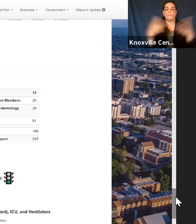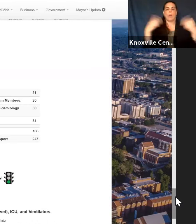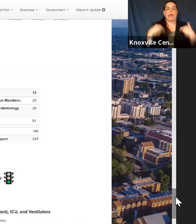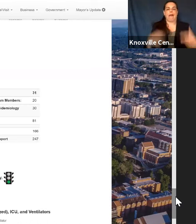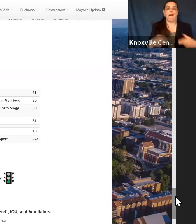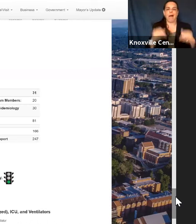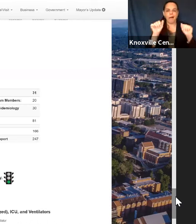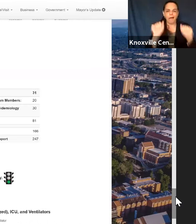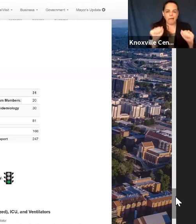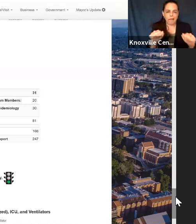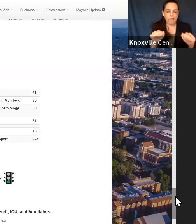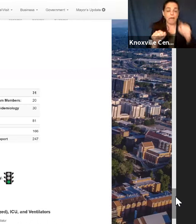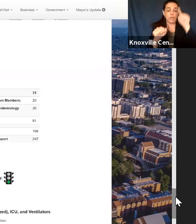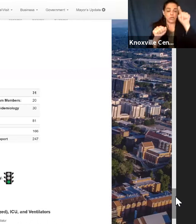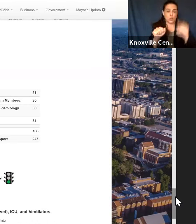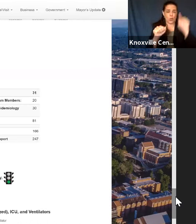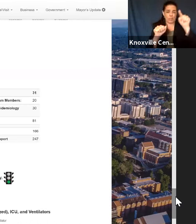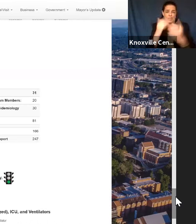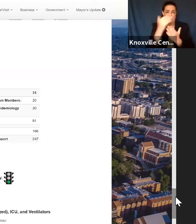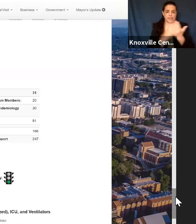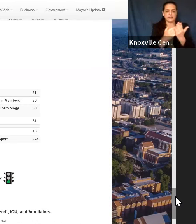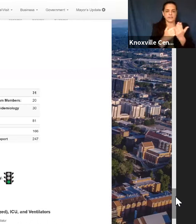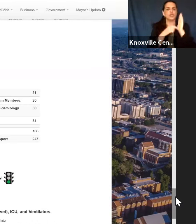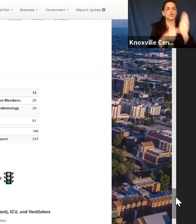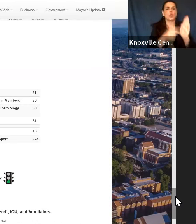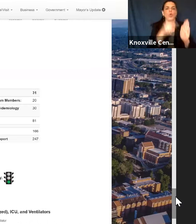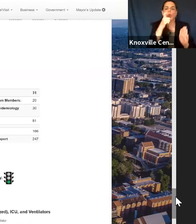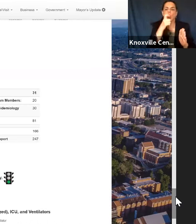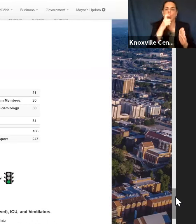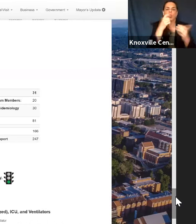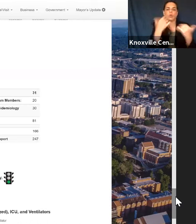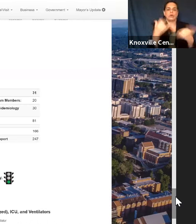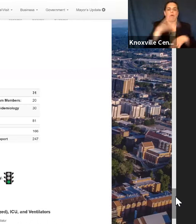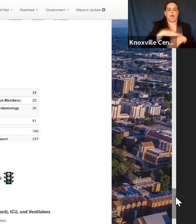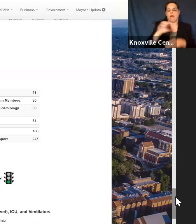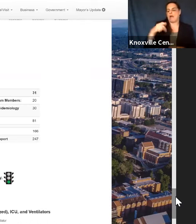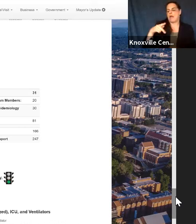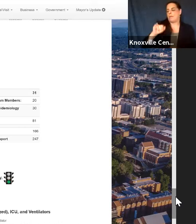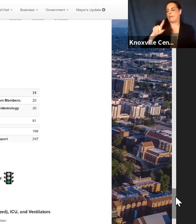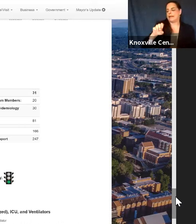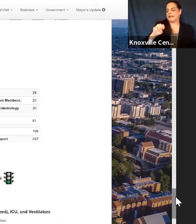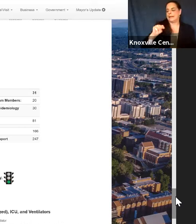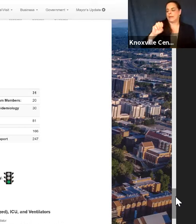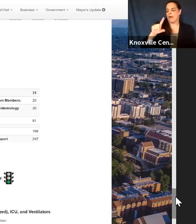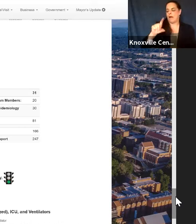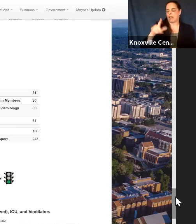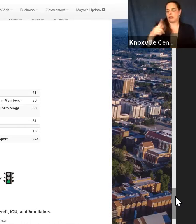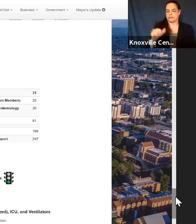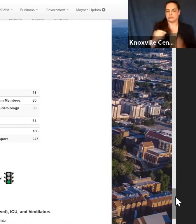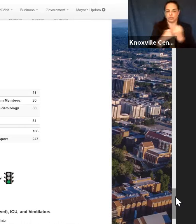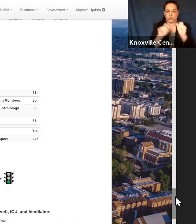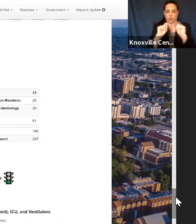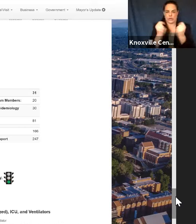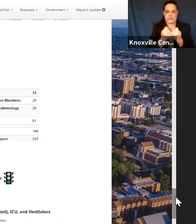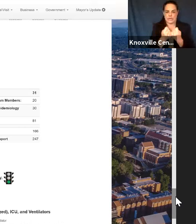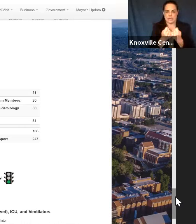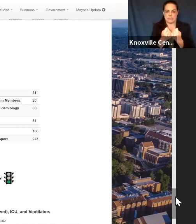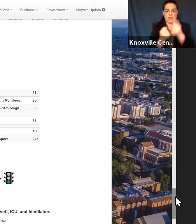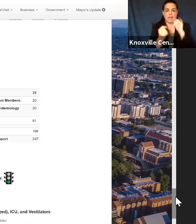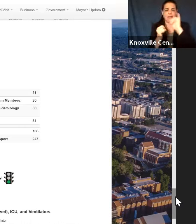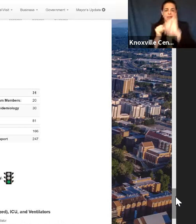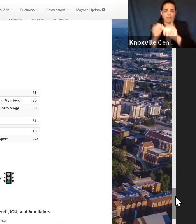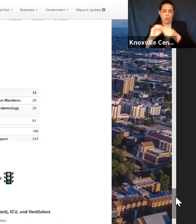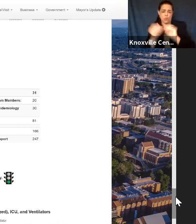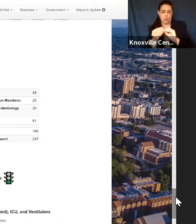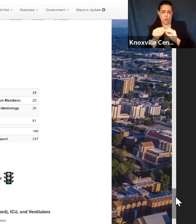of individuals currently on the epidemiology support team. At 31 people, this is still an adequate number to handle the current